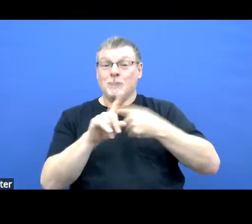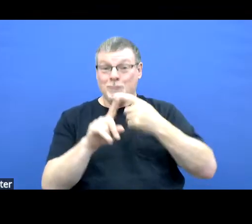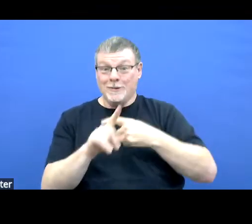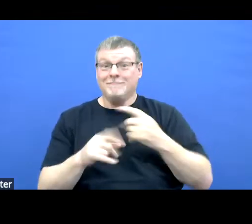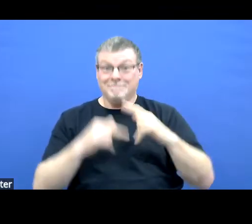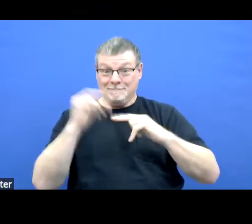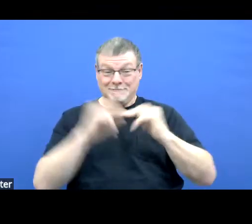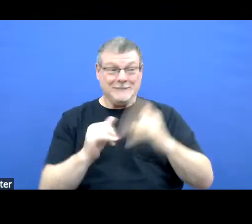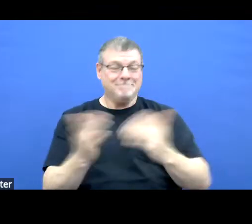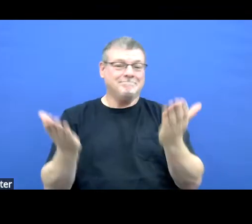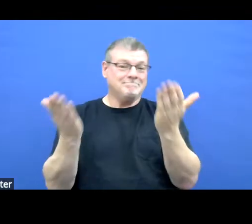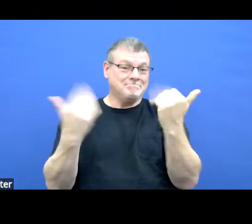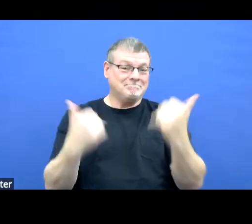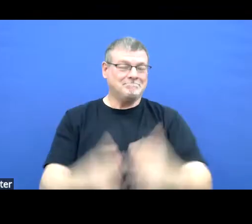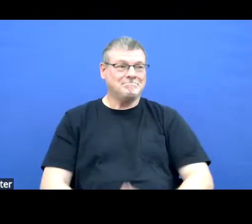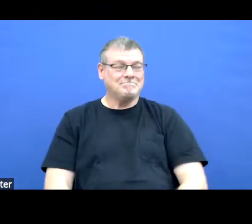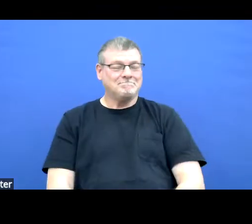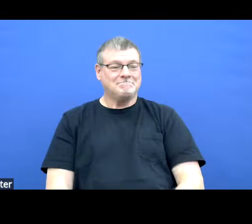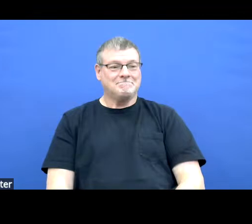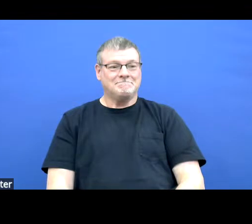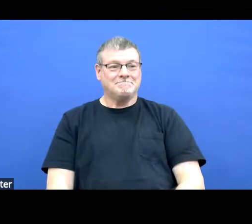right, come on up.